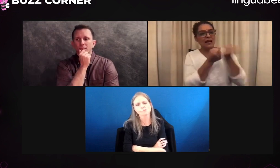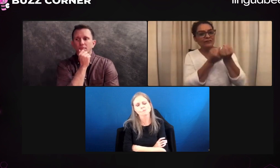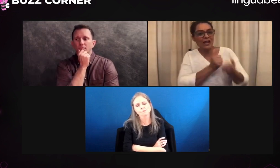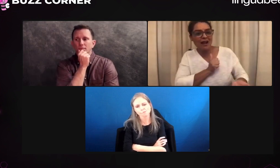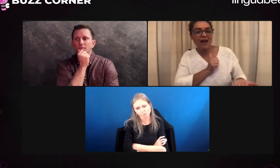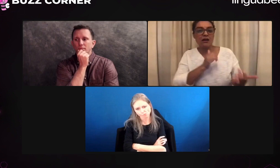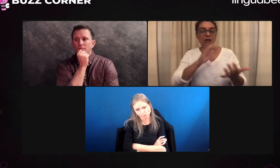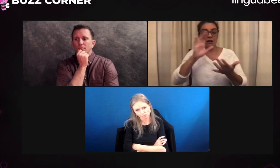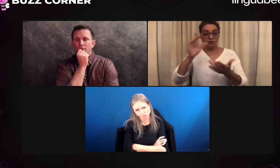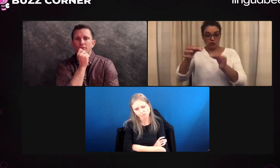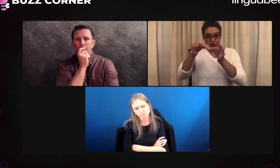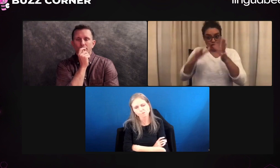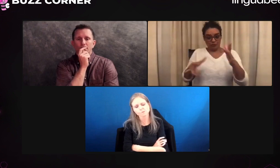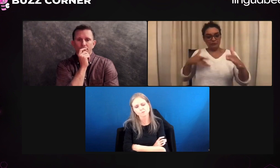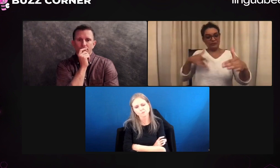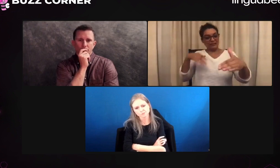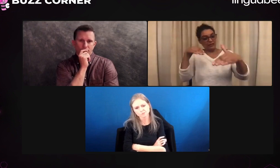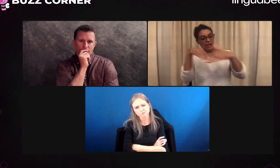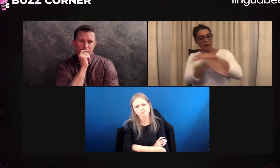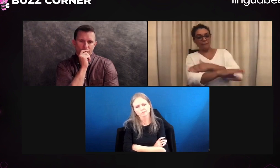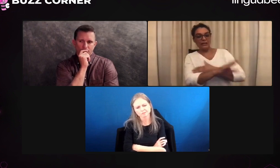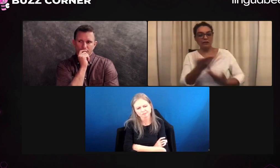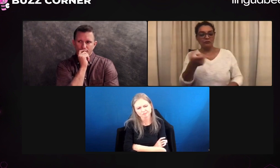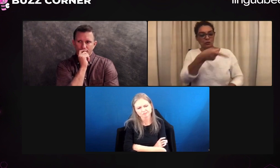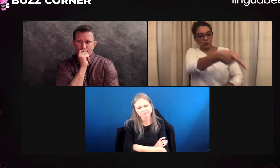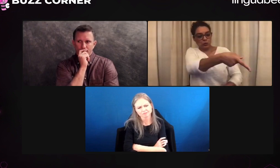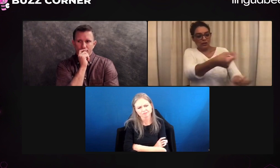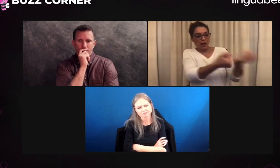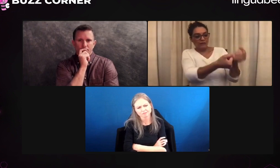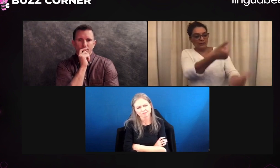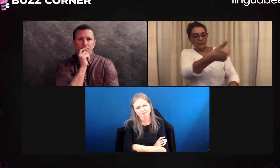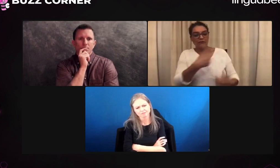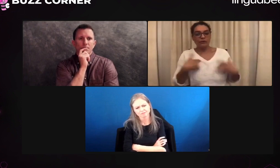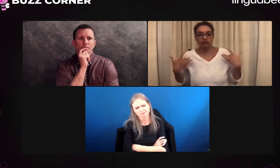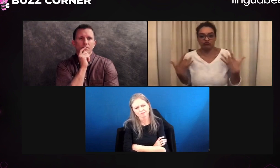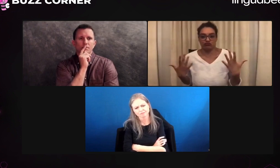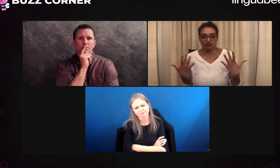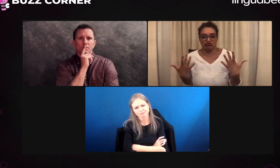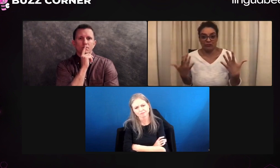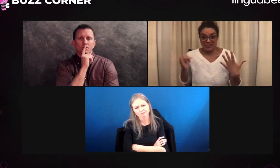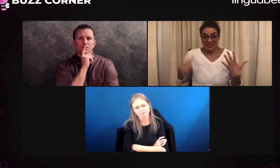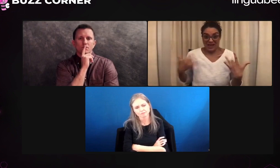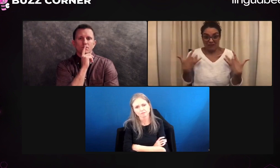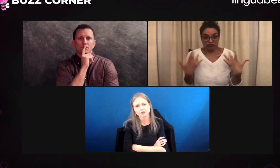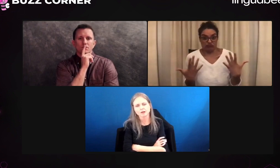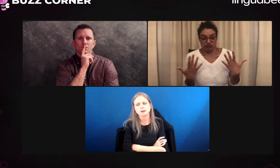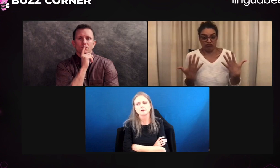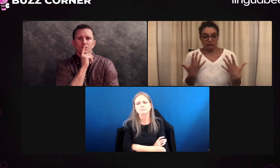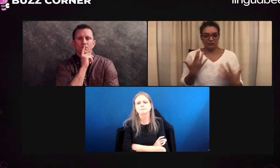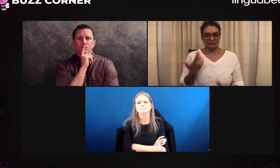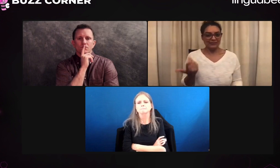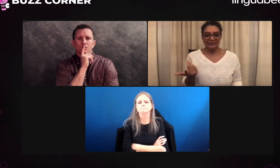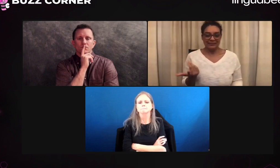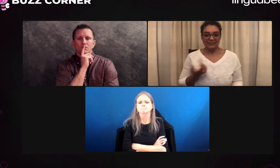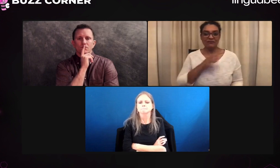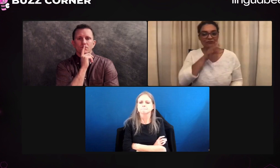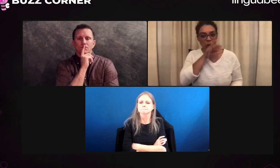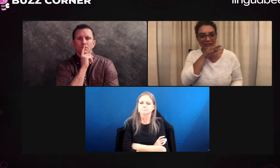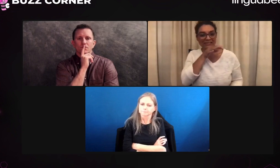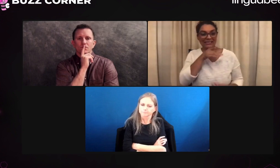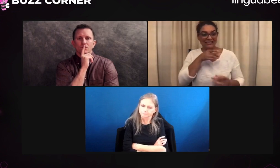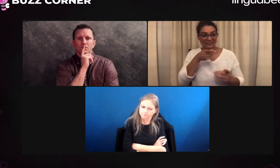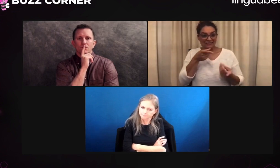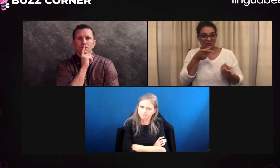They have allergies and things like that. We have to be advocates for ourselves. And when we're going into a doctor's office,